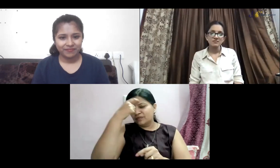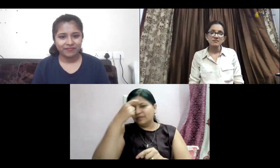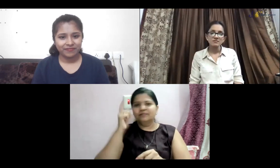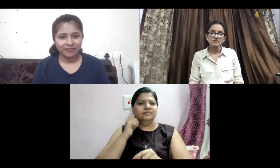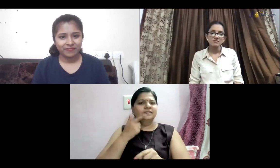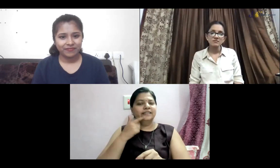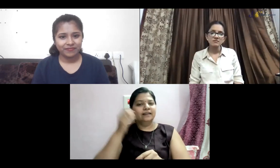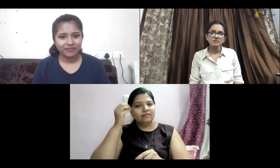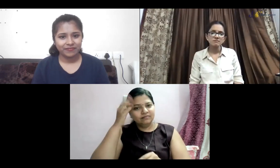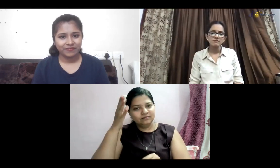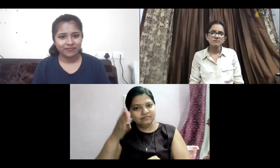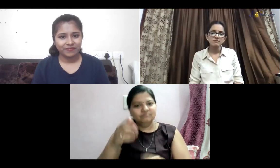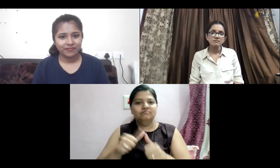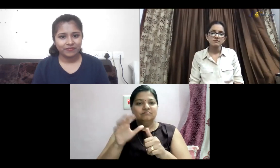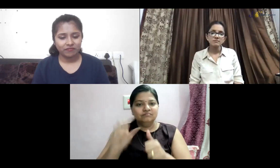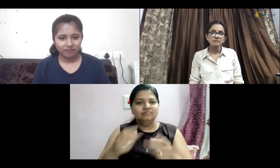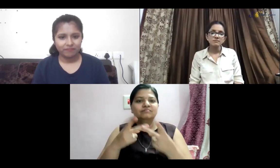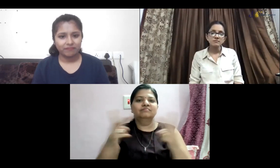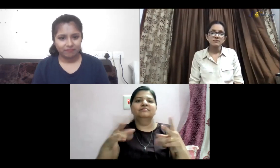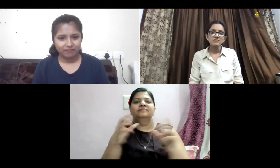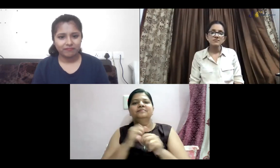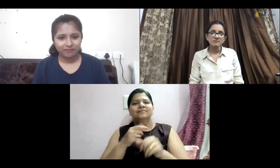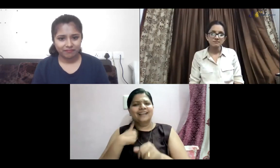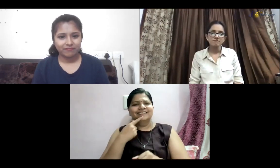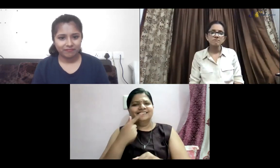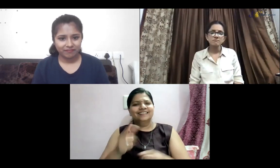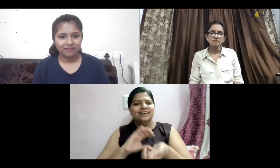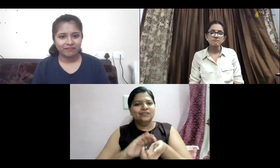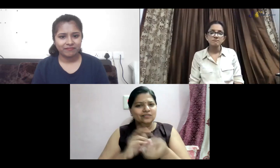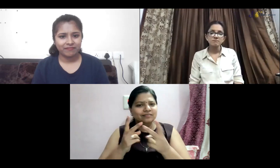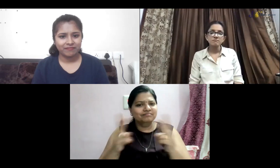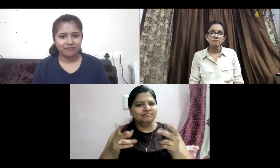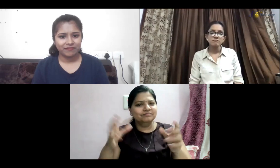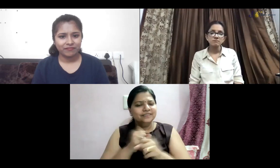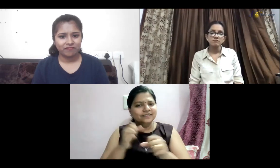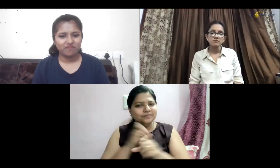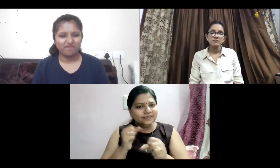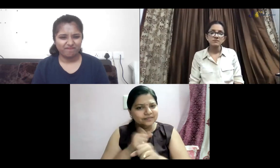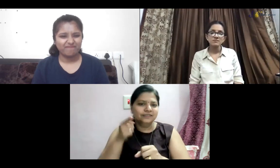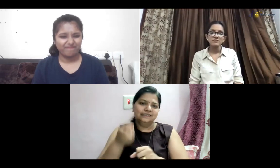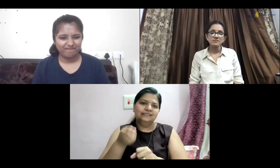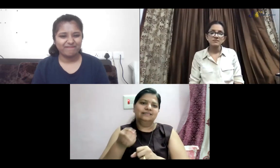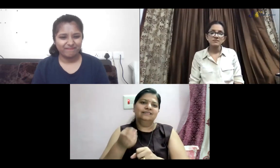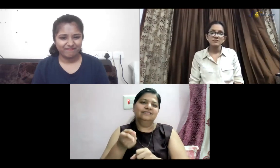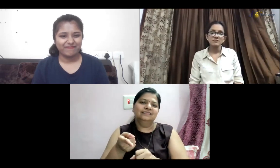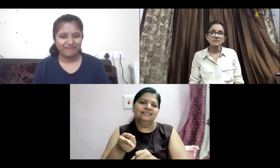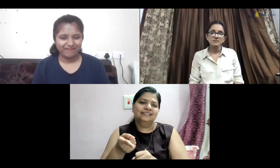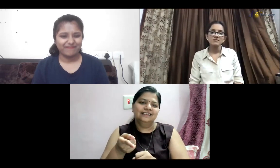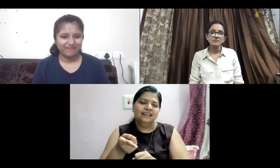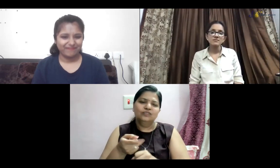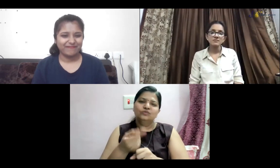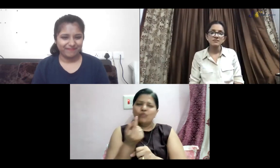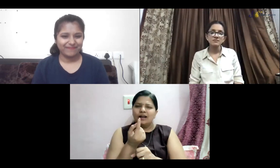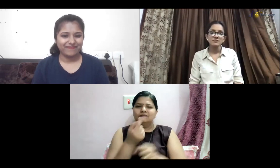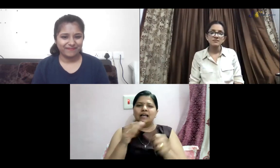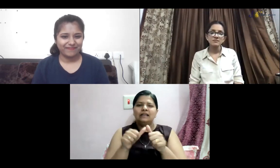yes, you can abort a child, but deaf people are not aware how we can give them awareness without accessibility. So these things are missing.